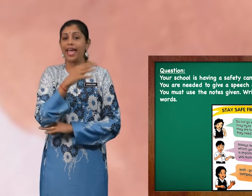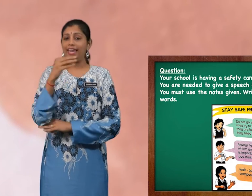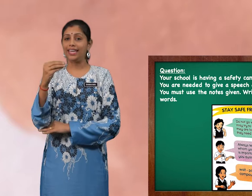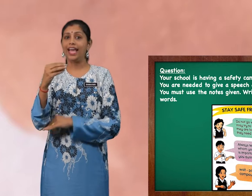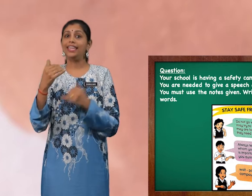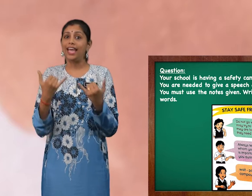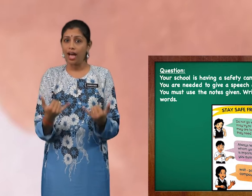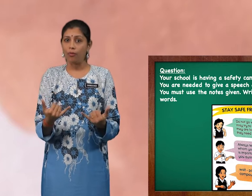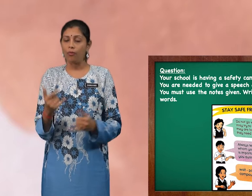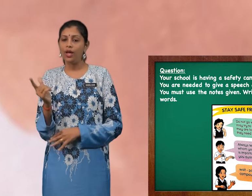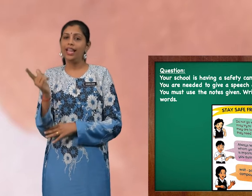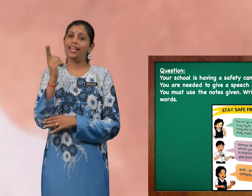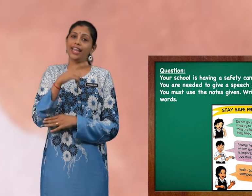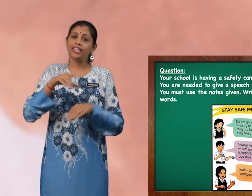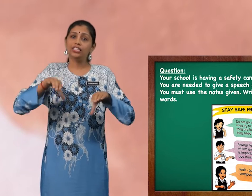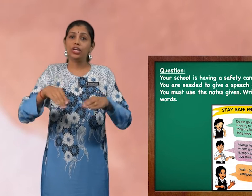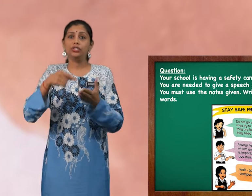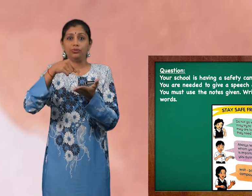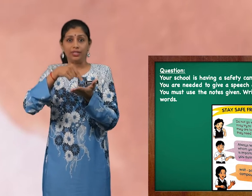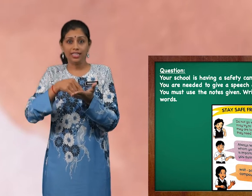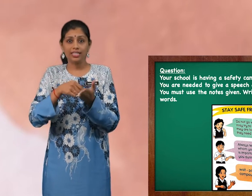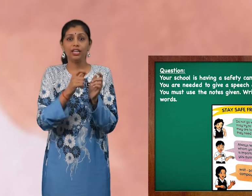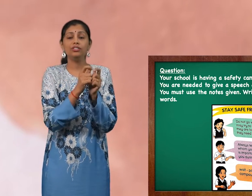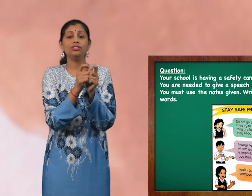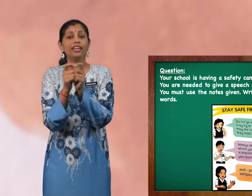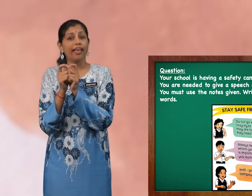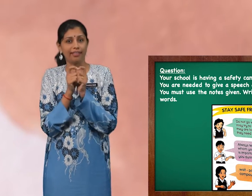And now, let's do this together.